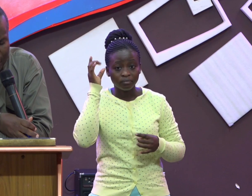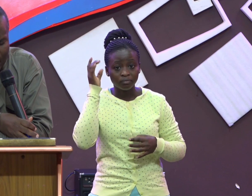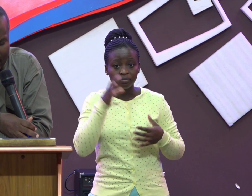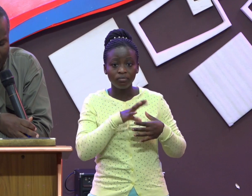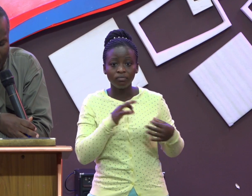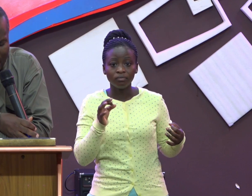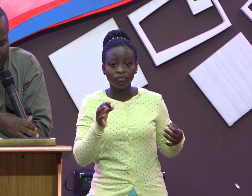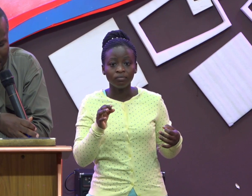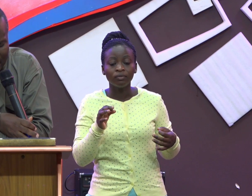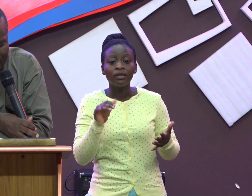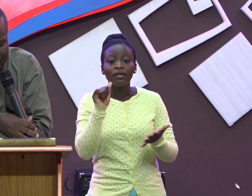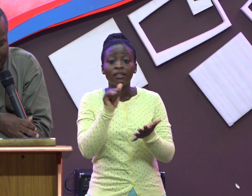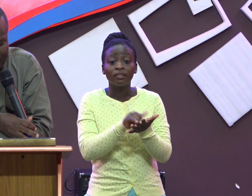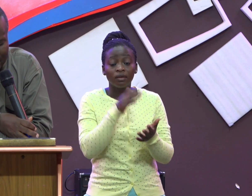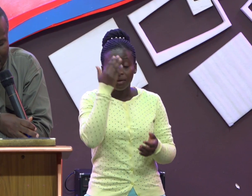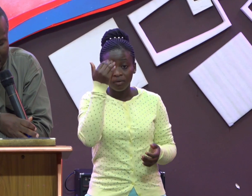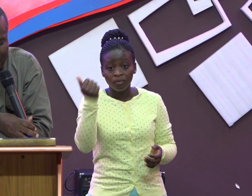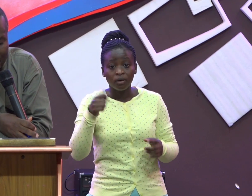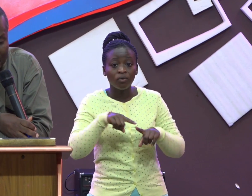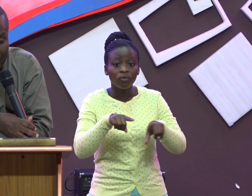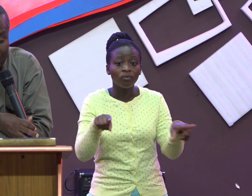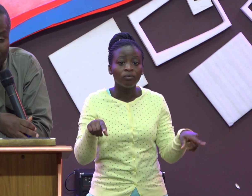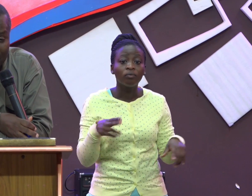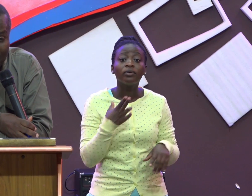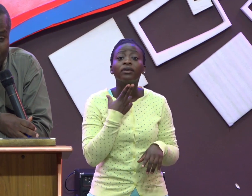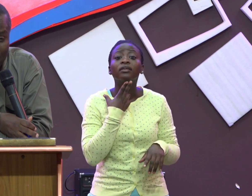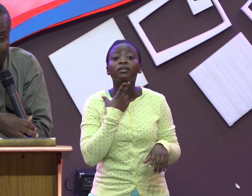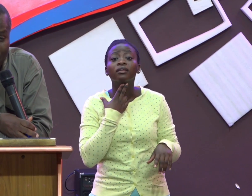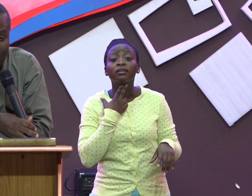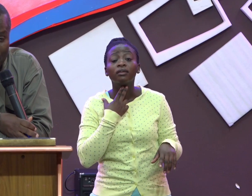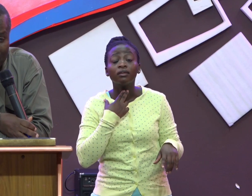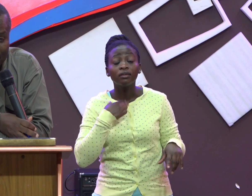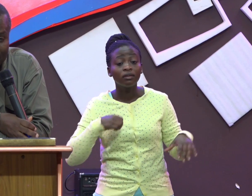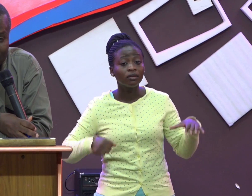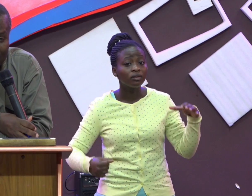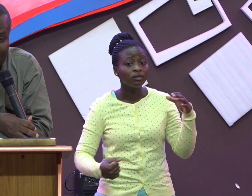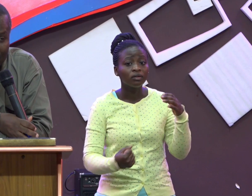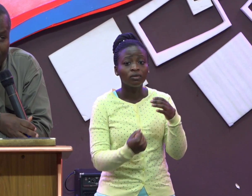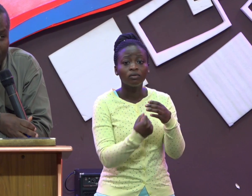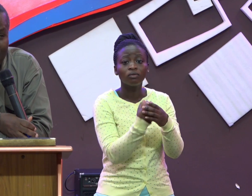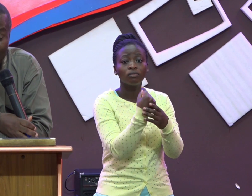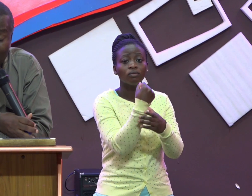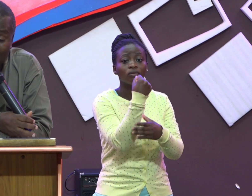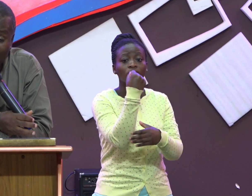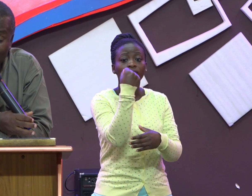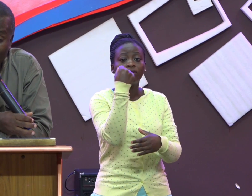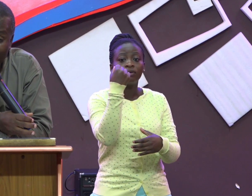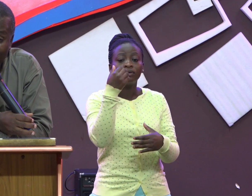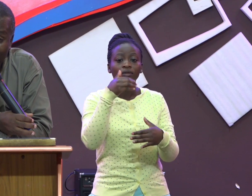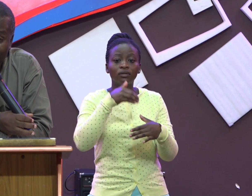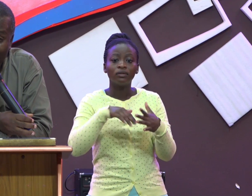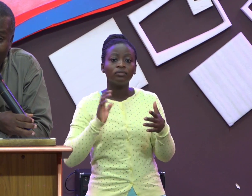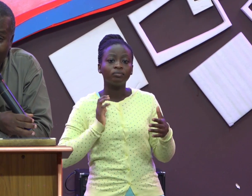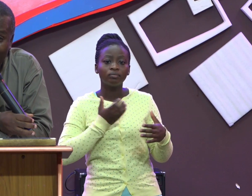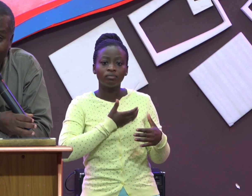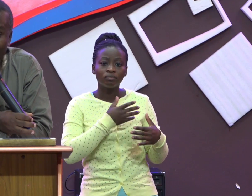need to struggle so much daily to be lifted in our inner man.